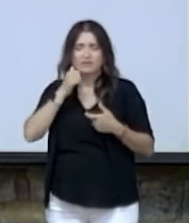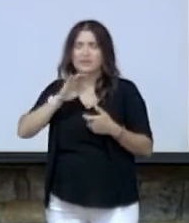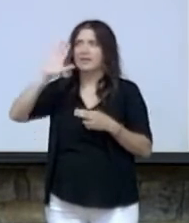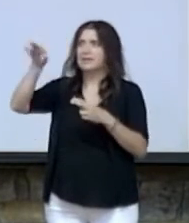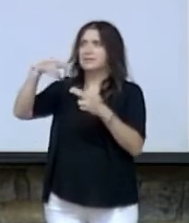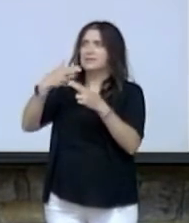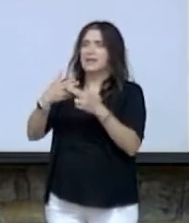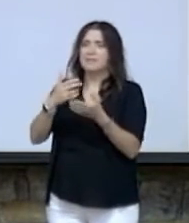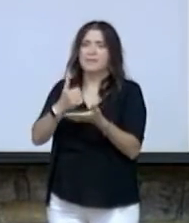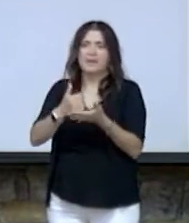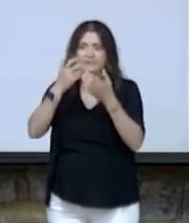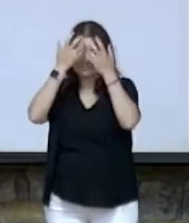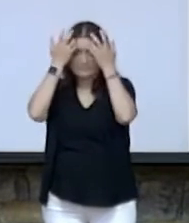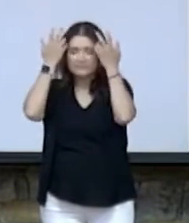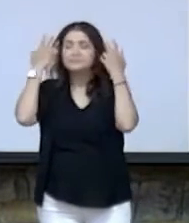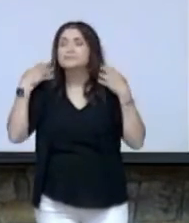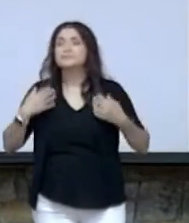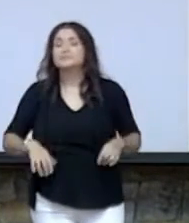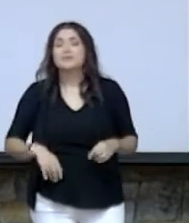Jesus we pray. Amen.